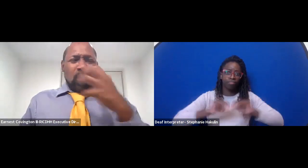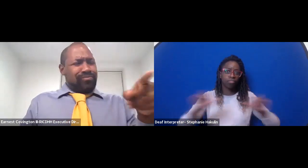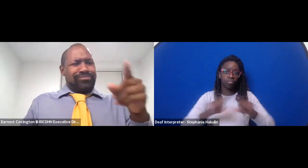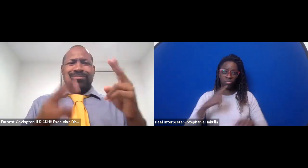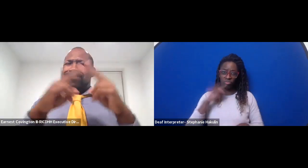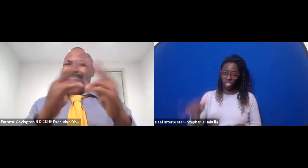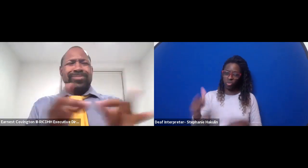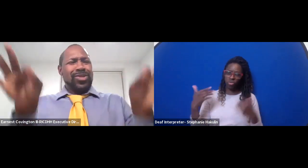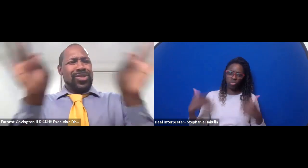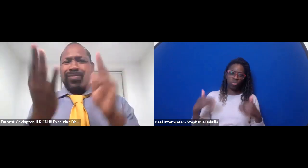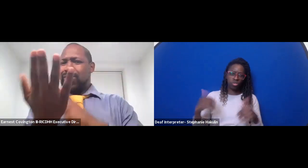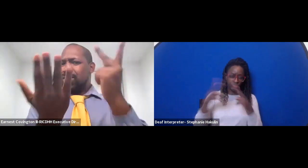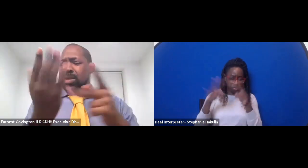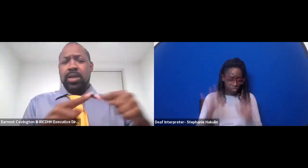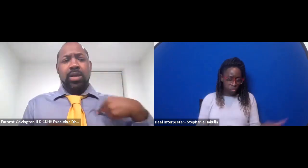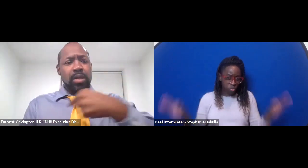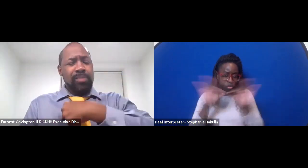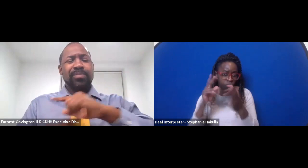mini series.